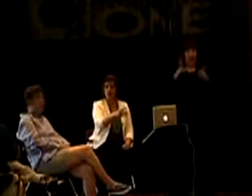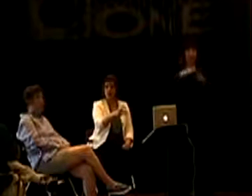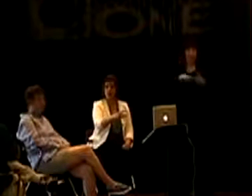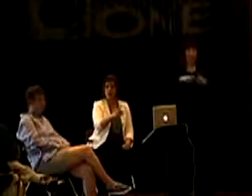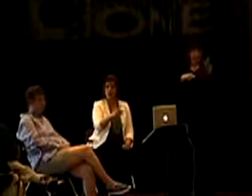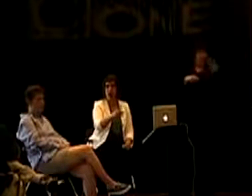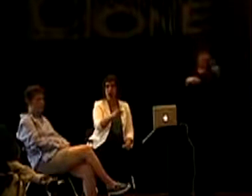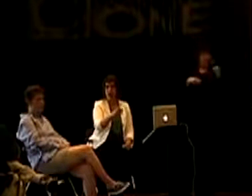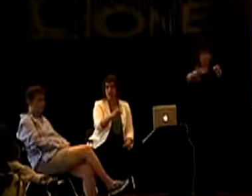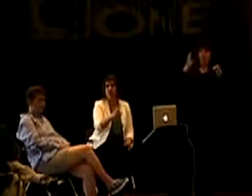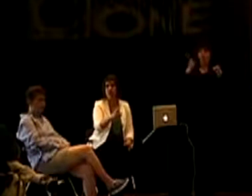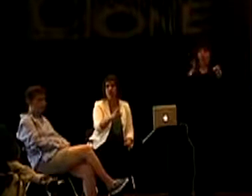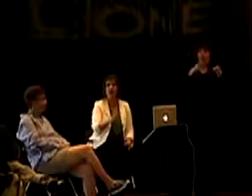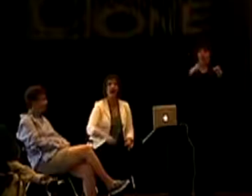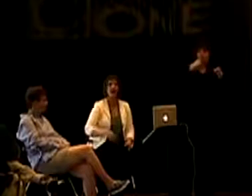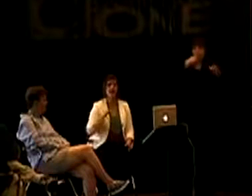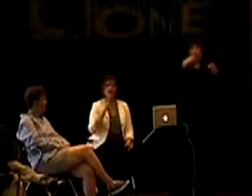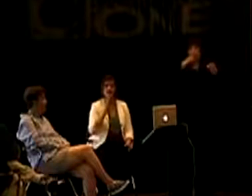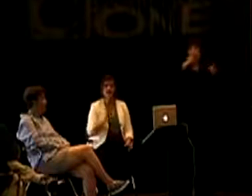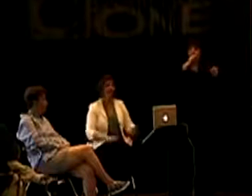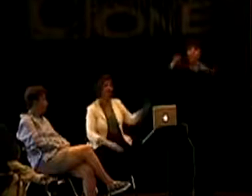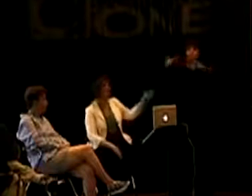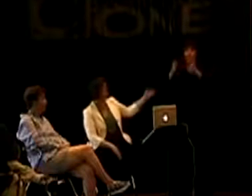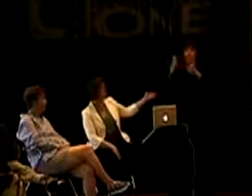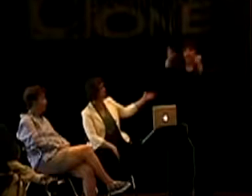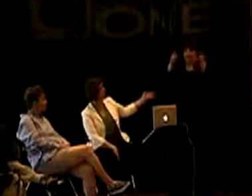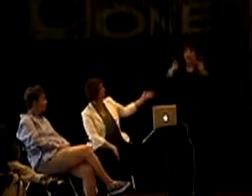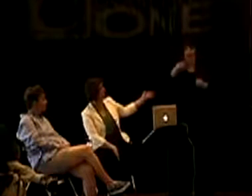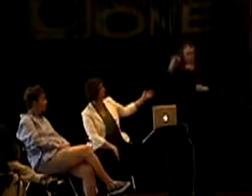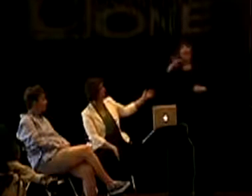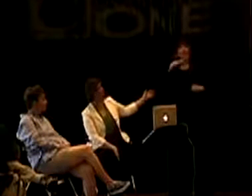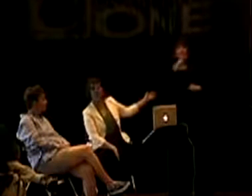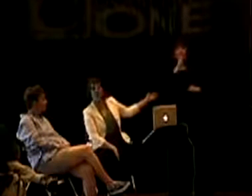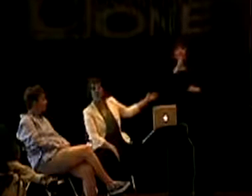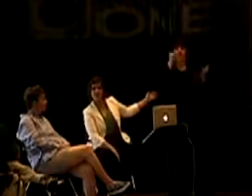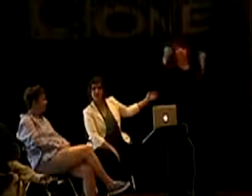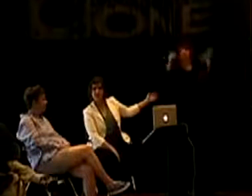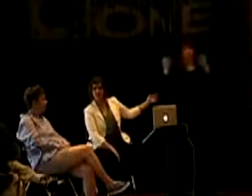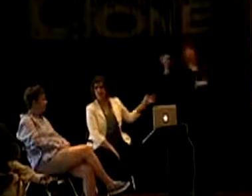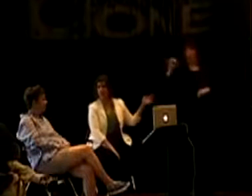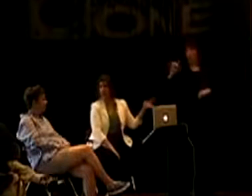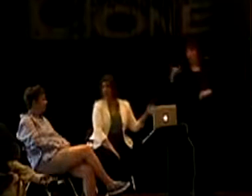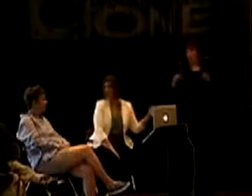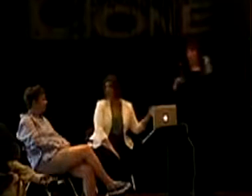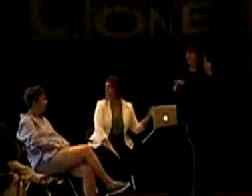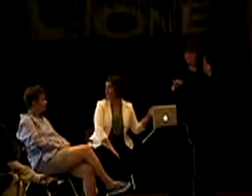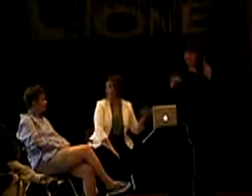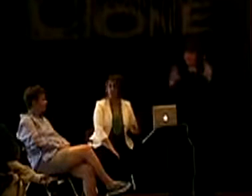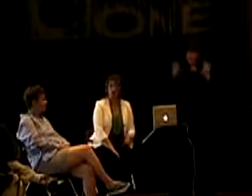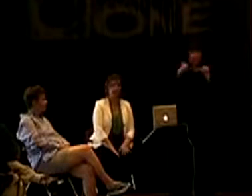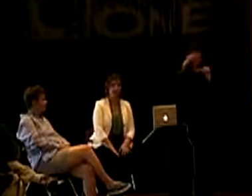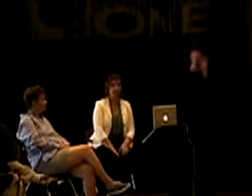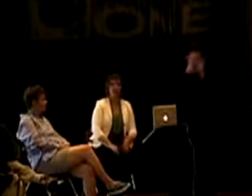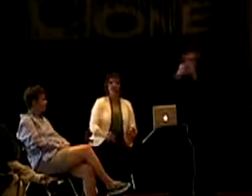you as you sign, and if you are speaking, it'll be interpreted up here. So that's sort of how we'll try and make this